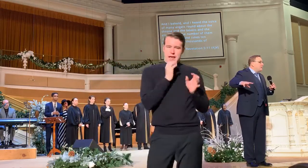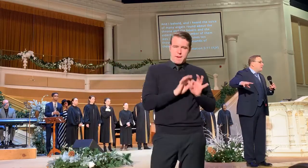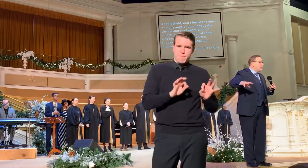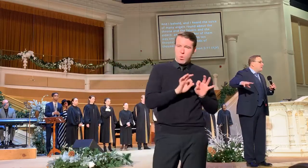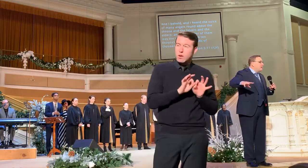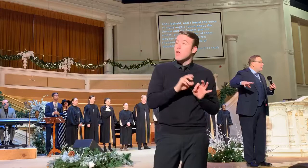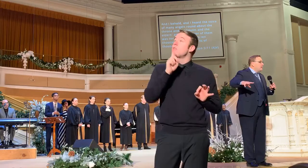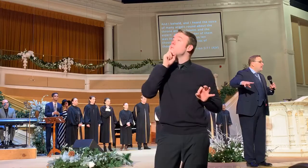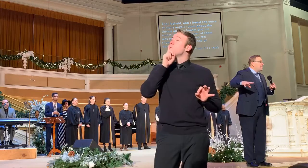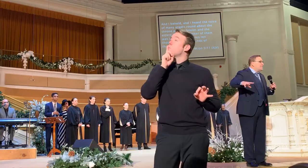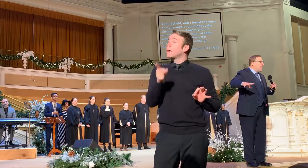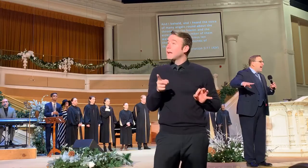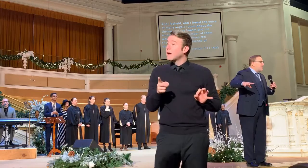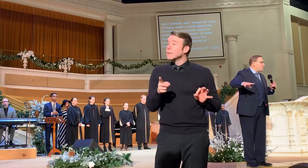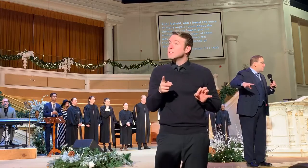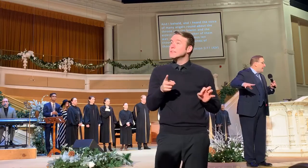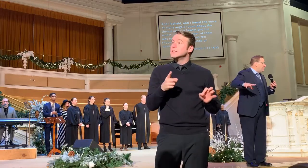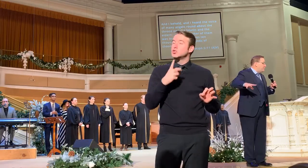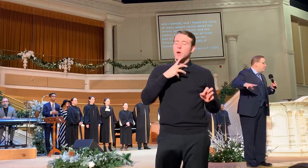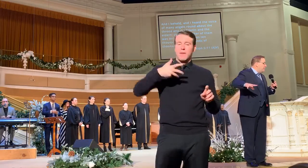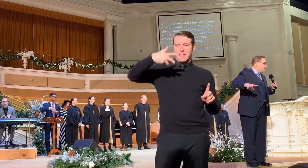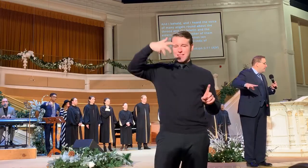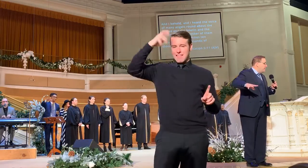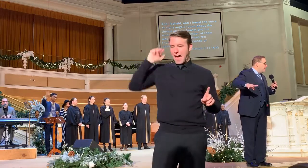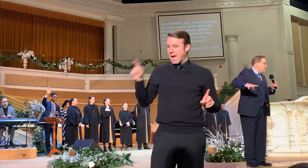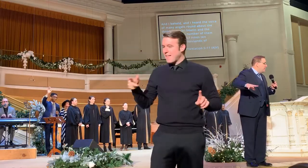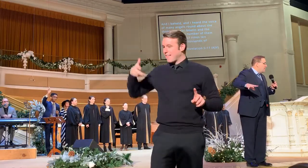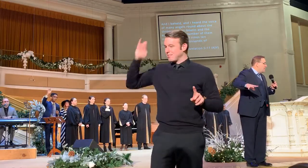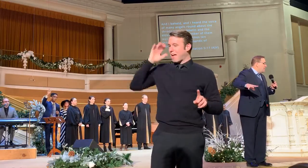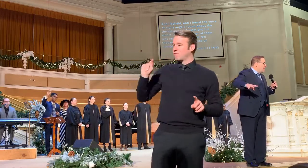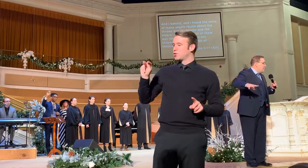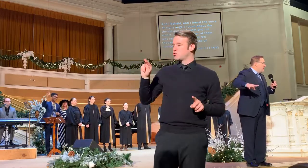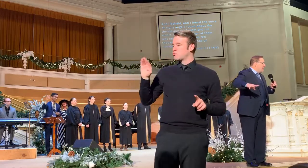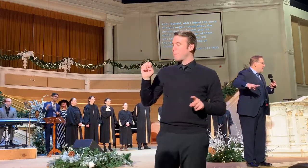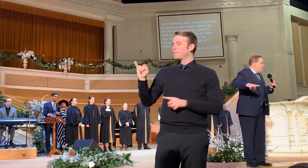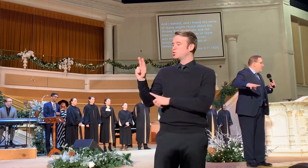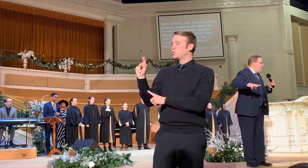deal is the Lion of the Tribe of Judah.